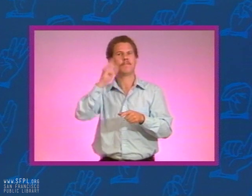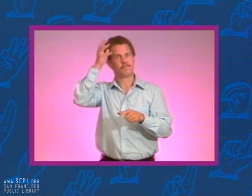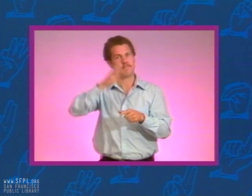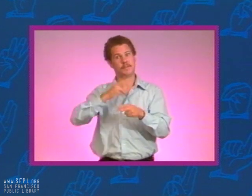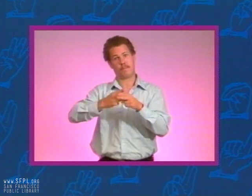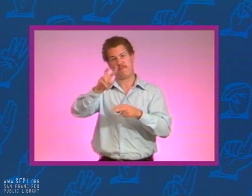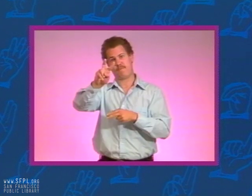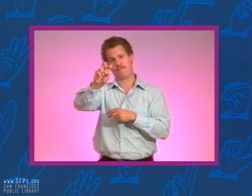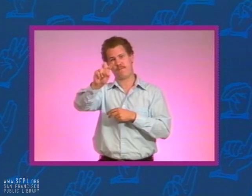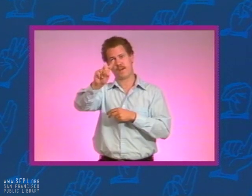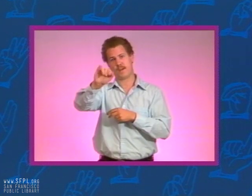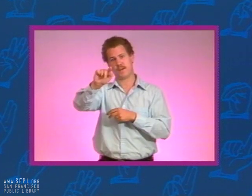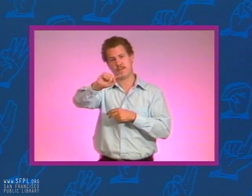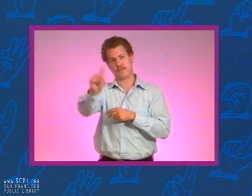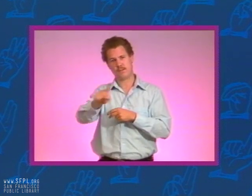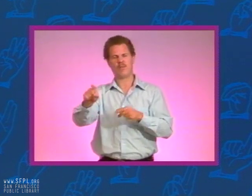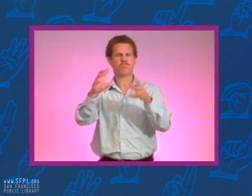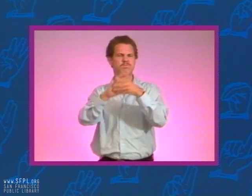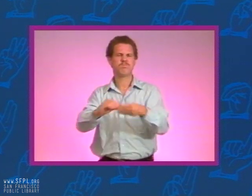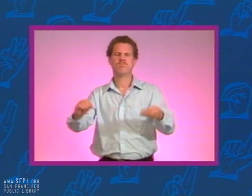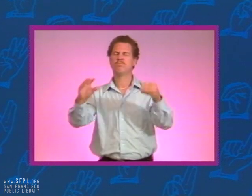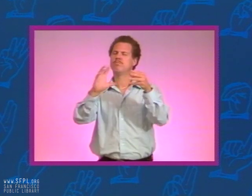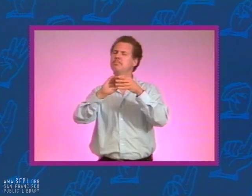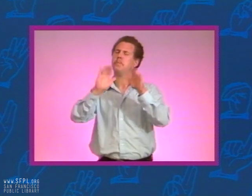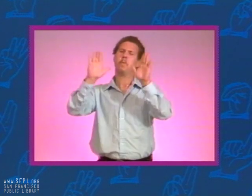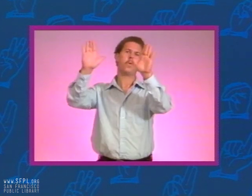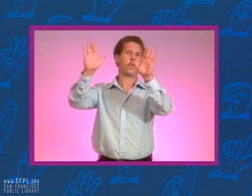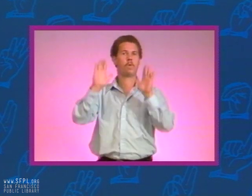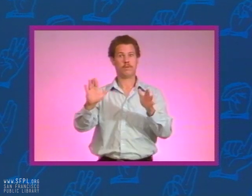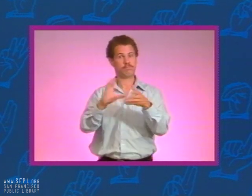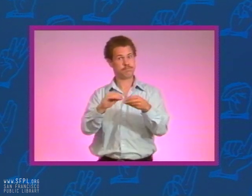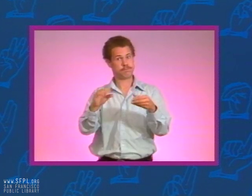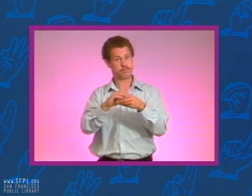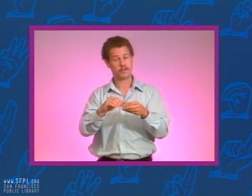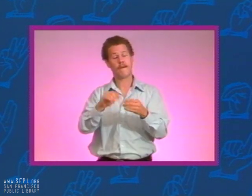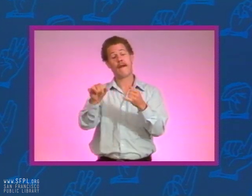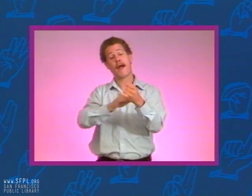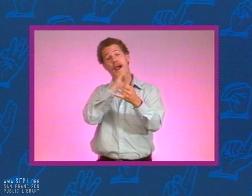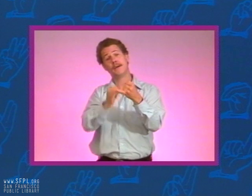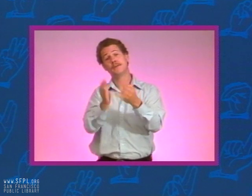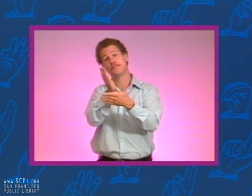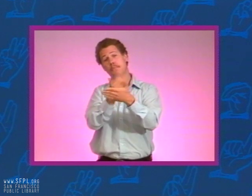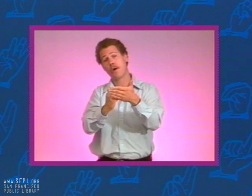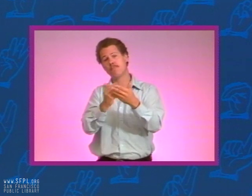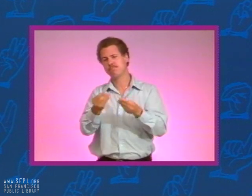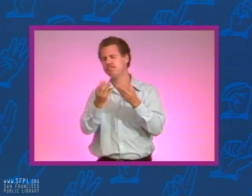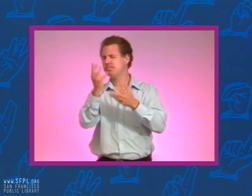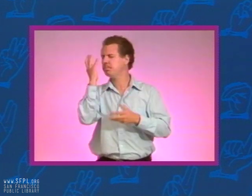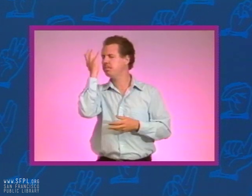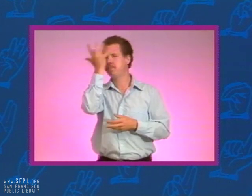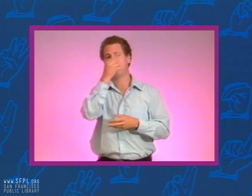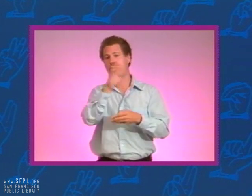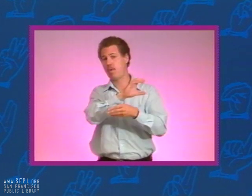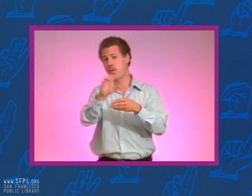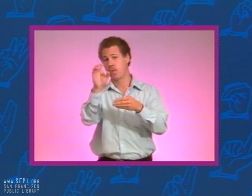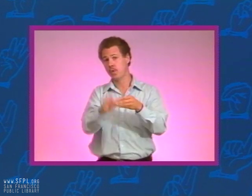Language, documents an eloquent speech by NAD President George W. Viditz. he comes to a promising